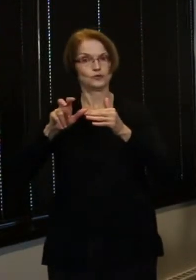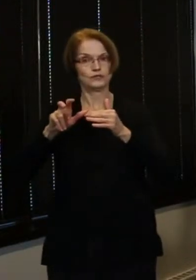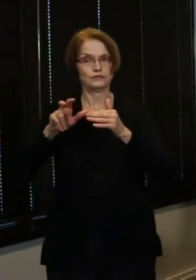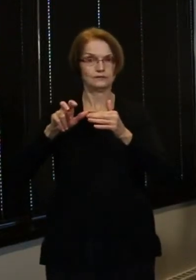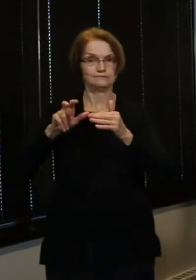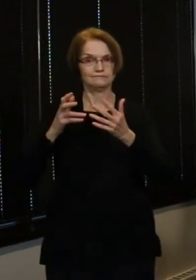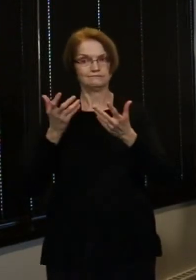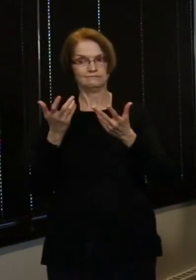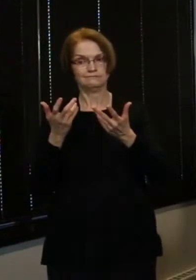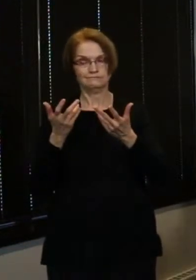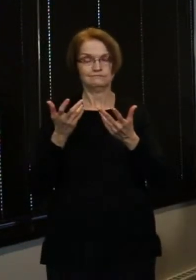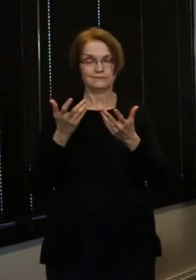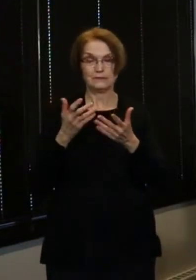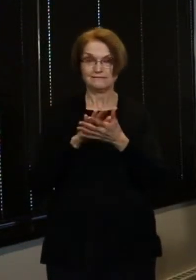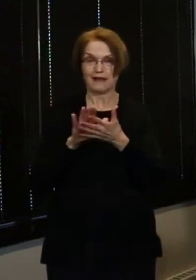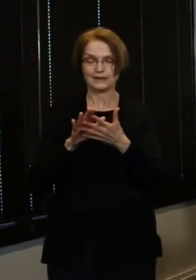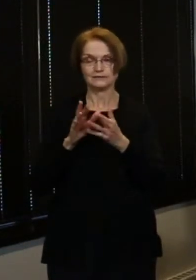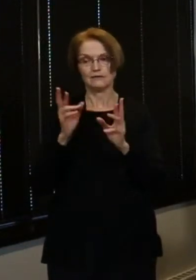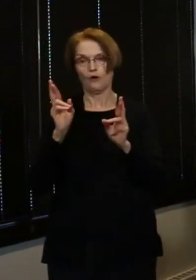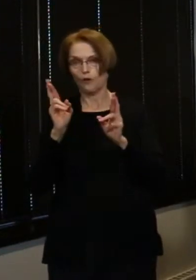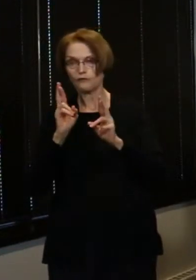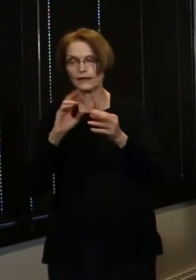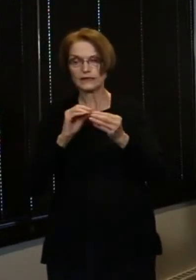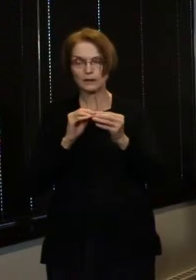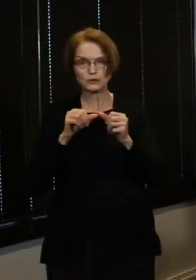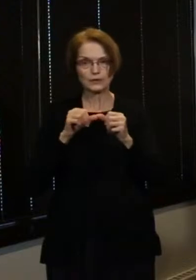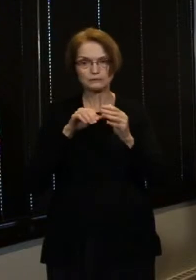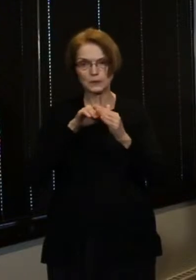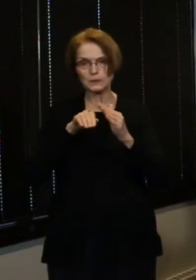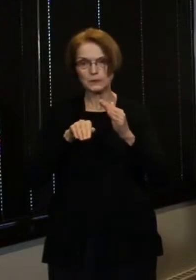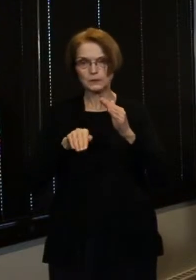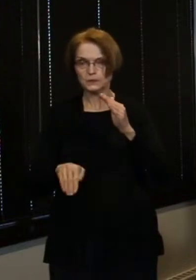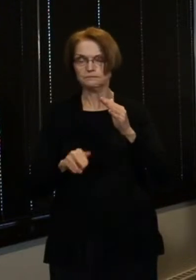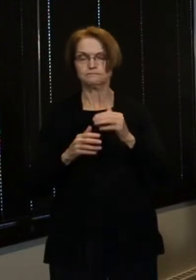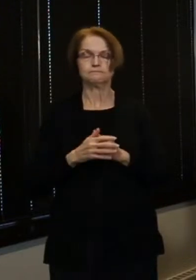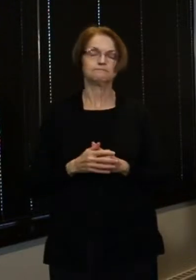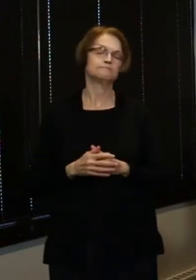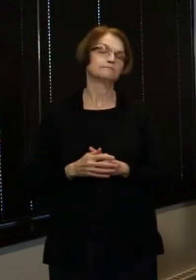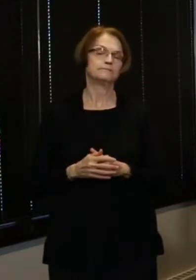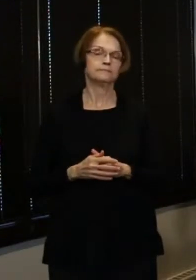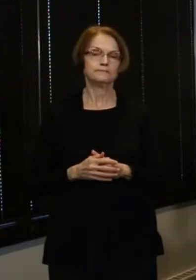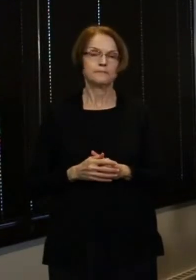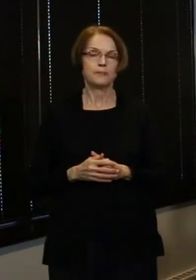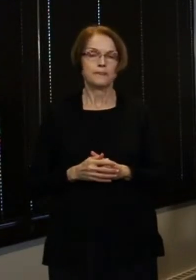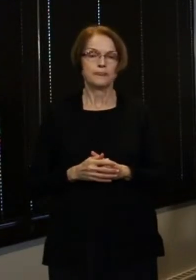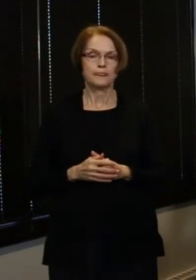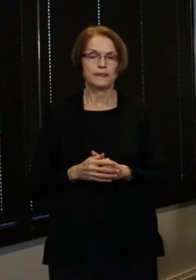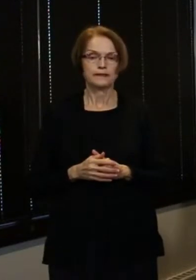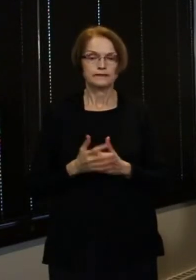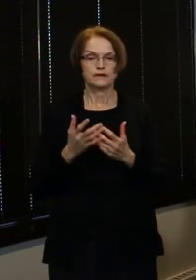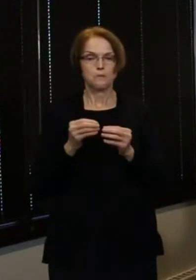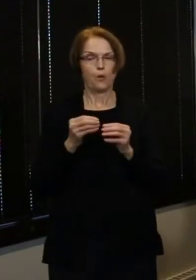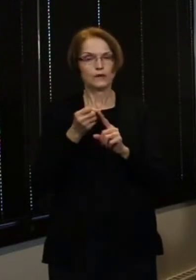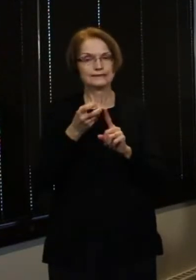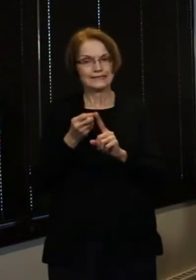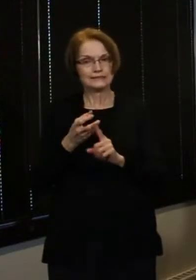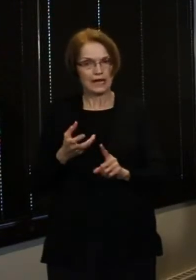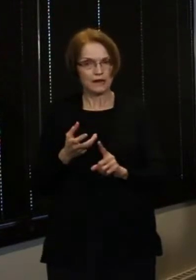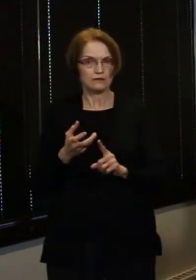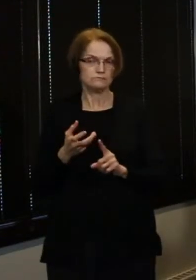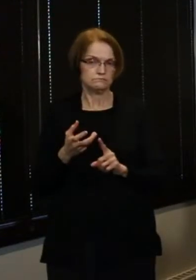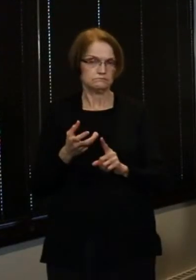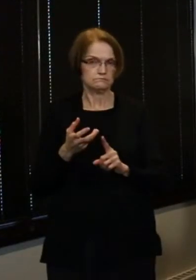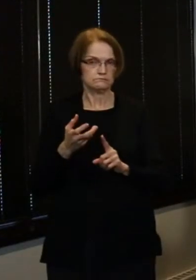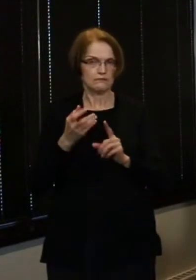300 census mark as well. So hopefully those numbers will keep coming down. A little bit more detail about our